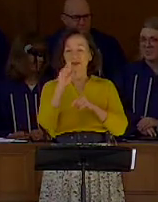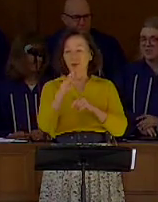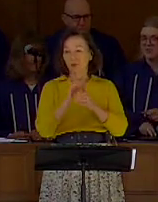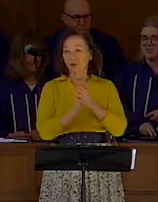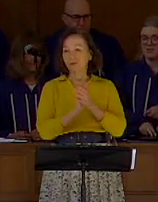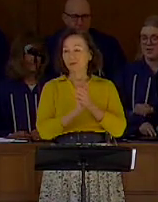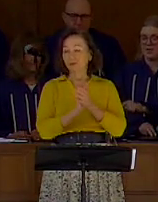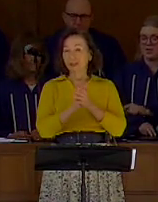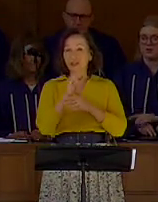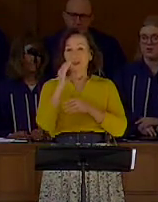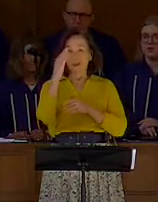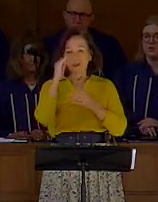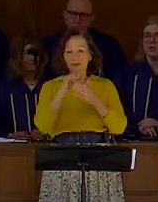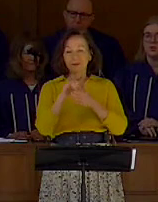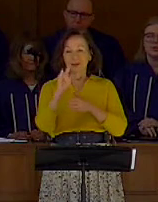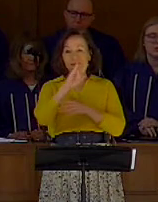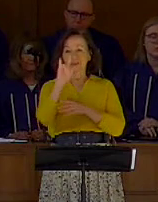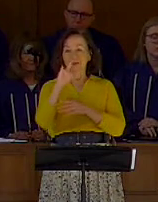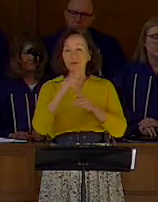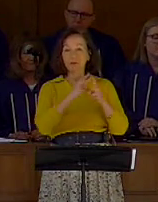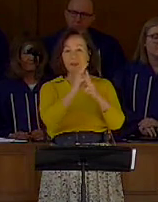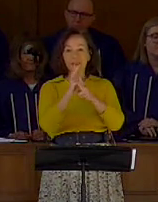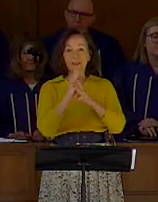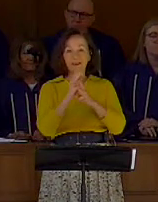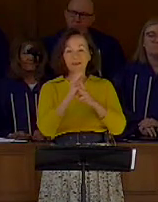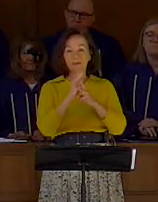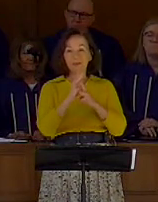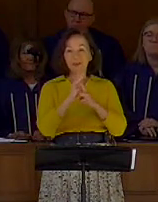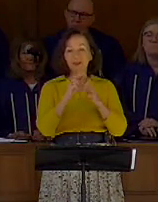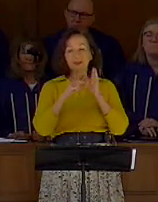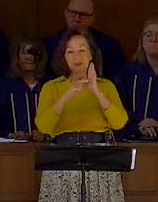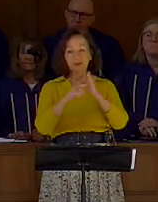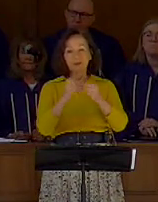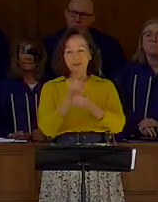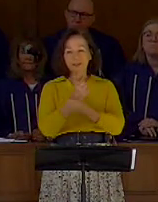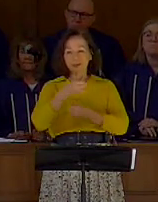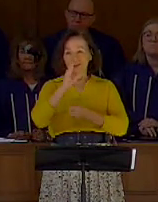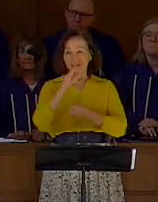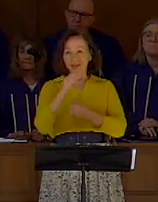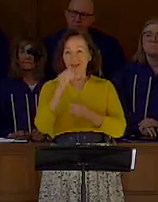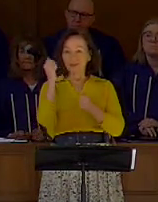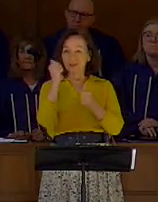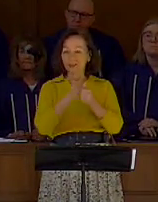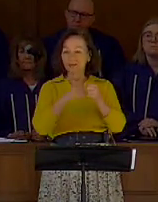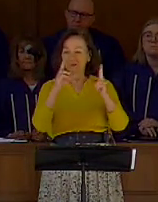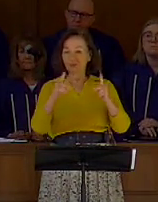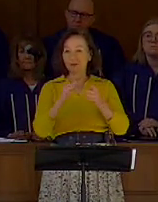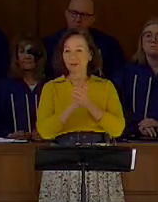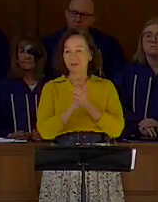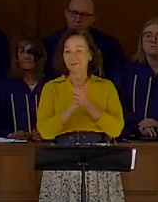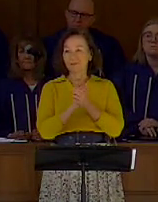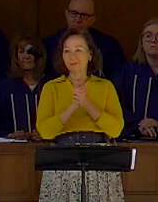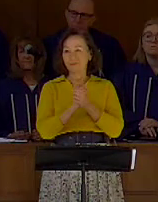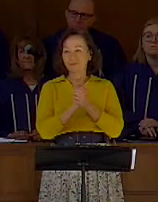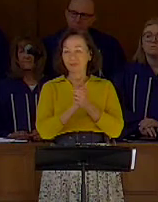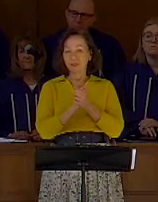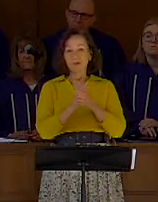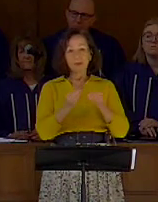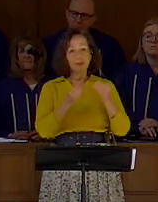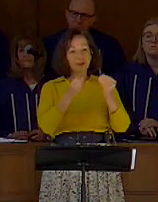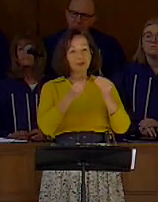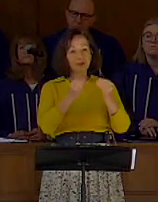that we love you, we care about you, and we love showing the love of God to everyone by